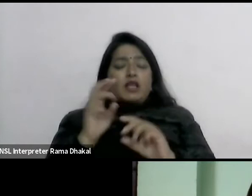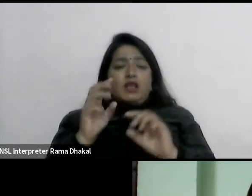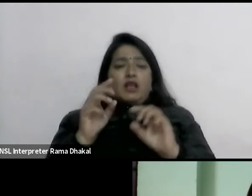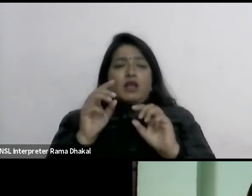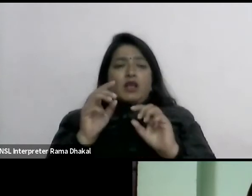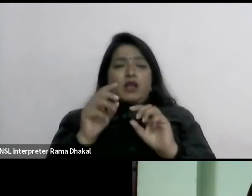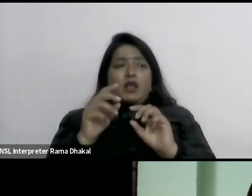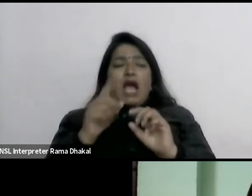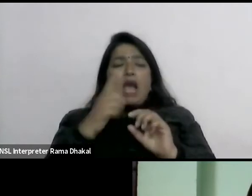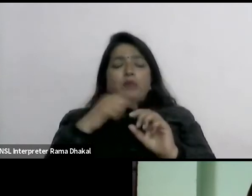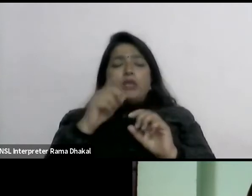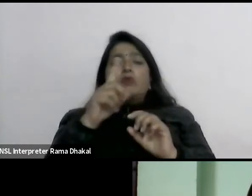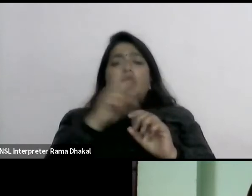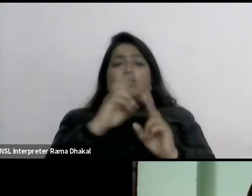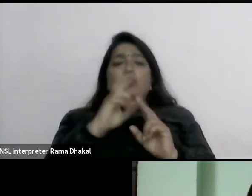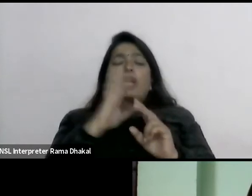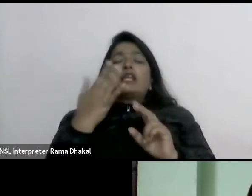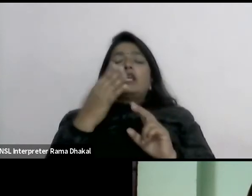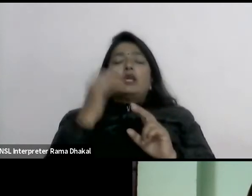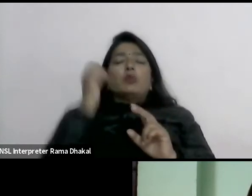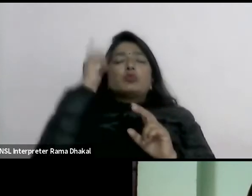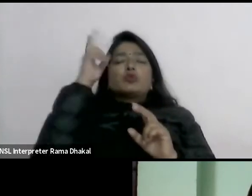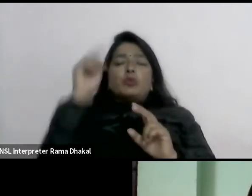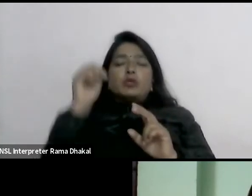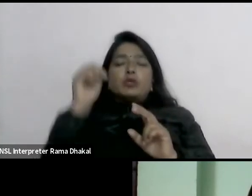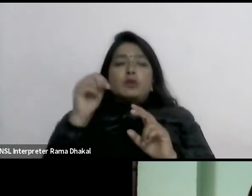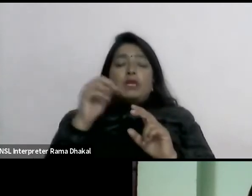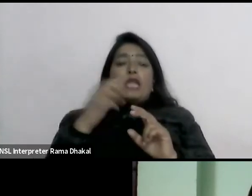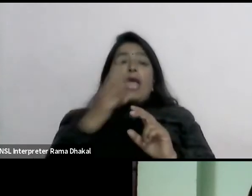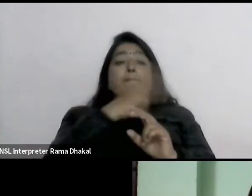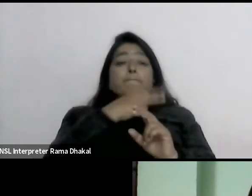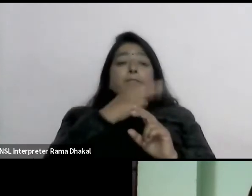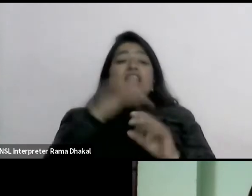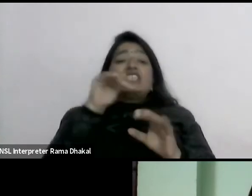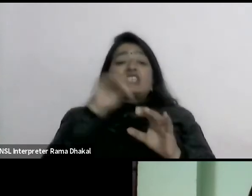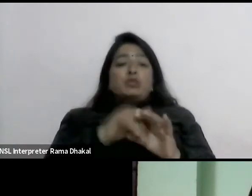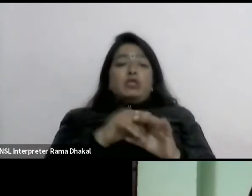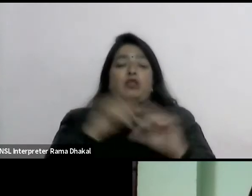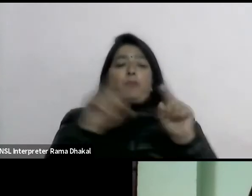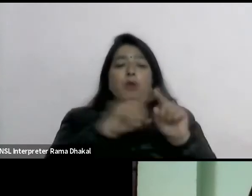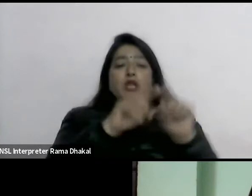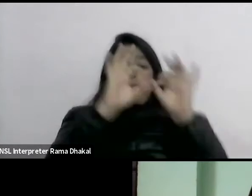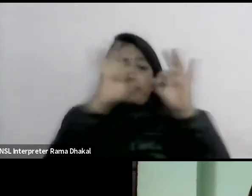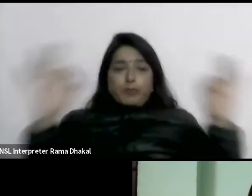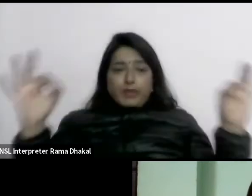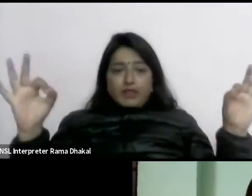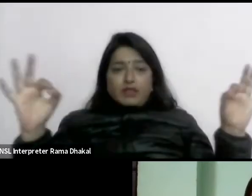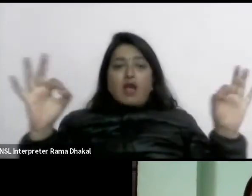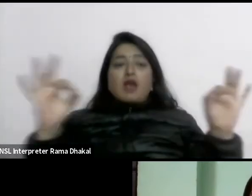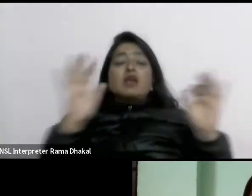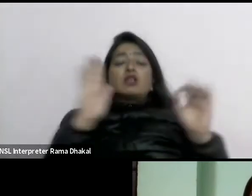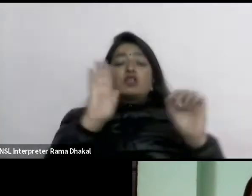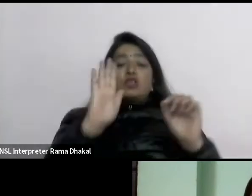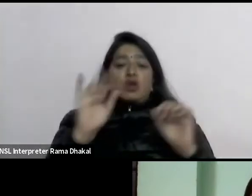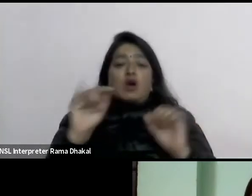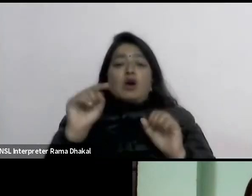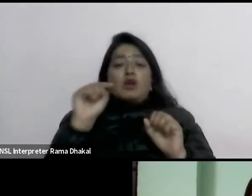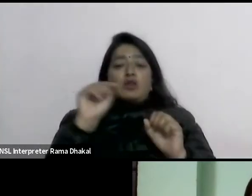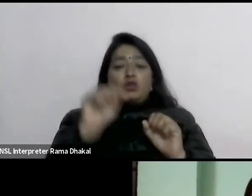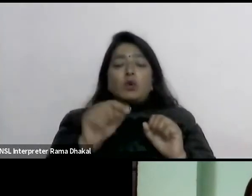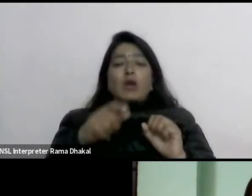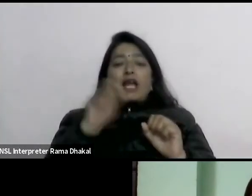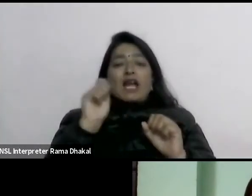and represent the diversity of the victim survivor. And I think any legislative